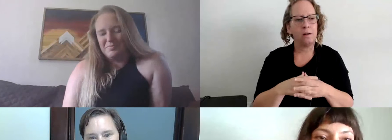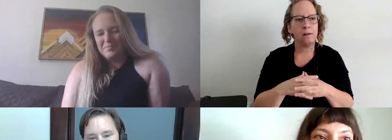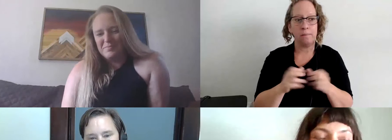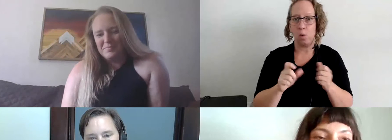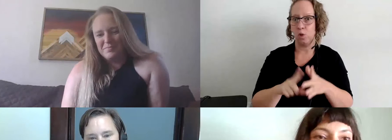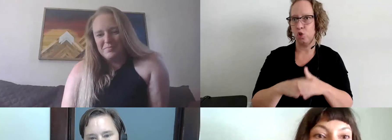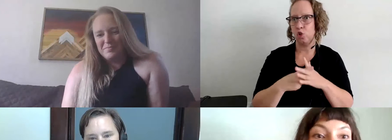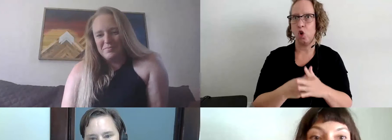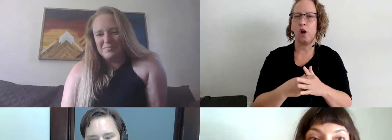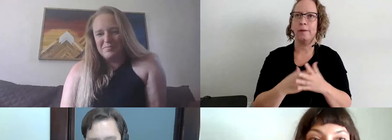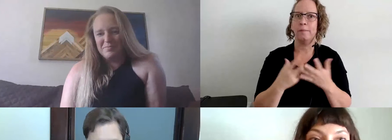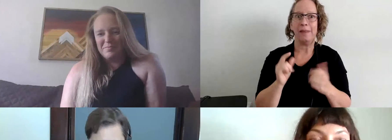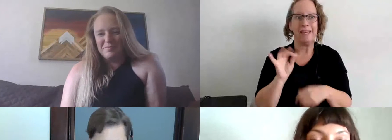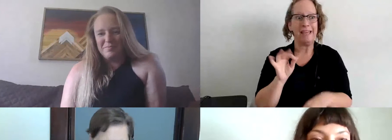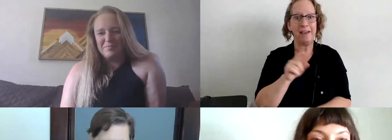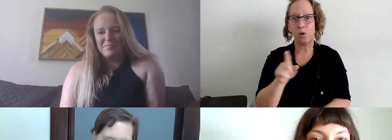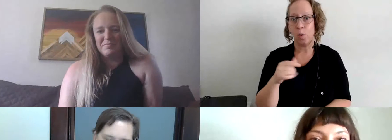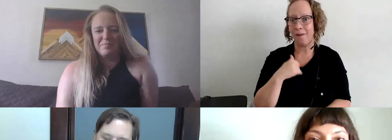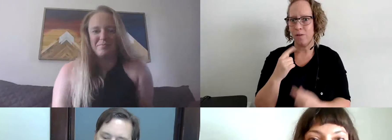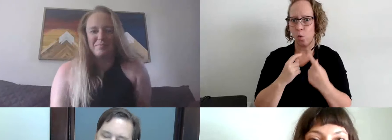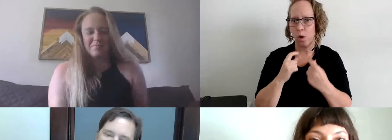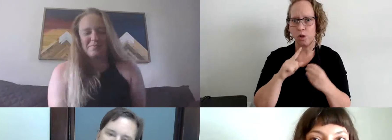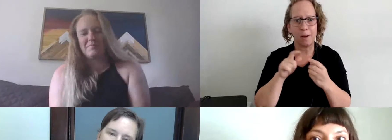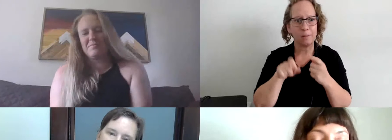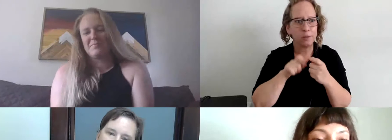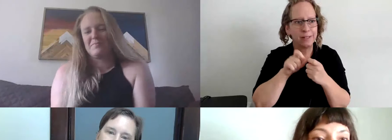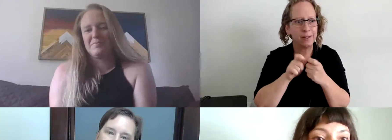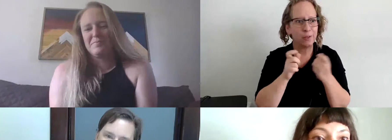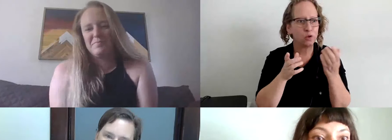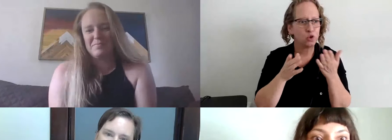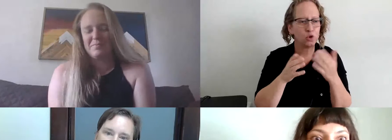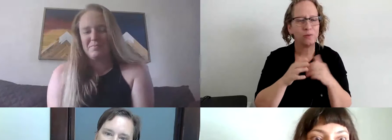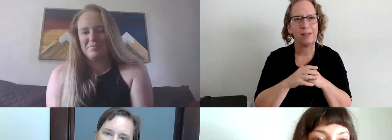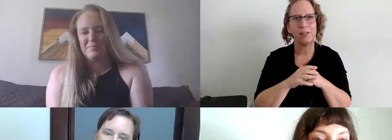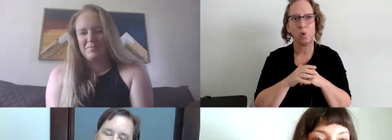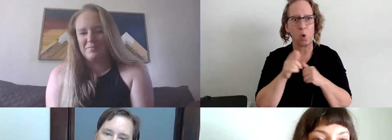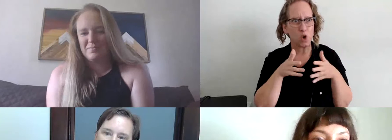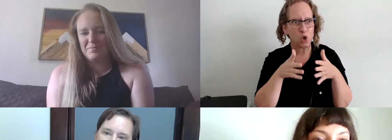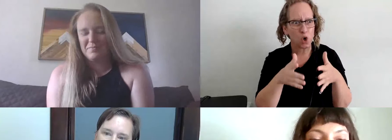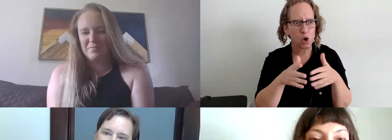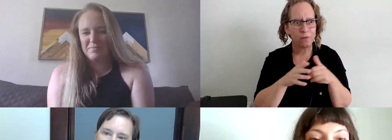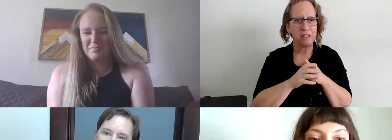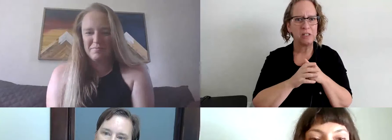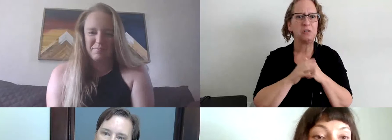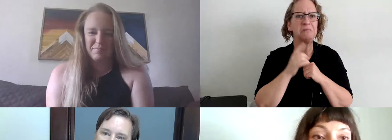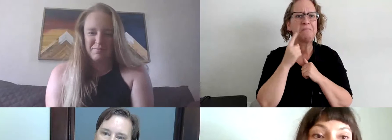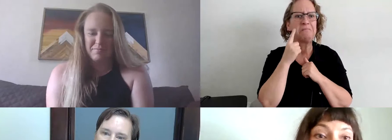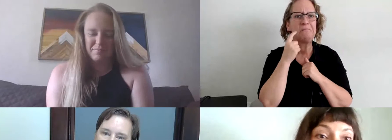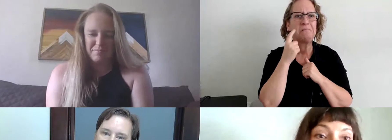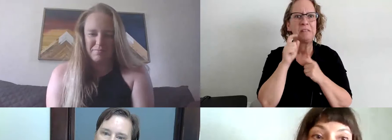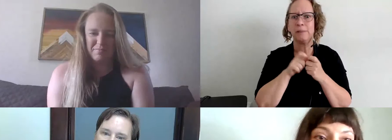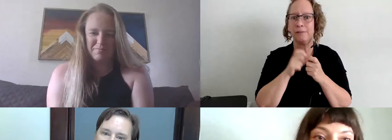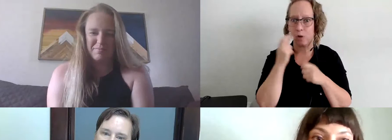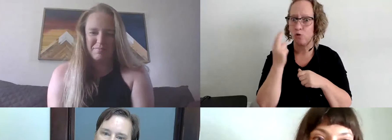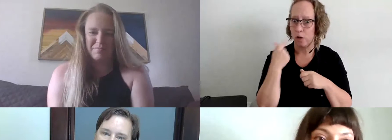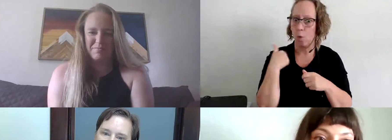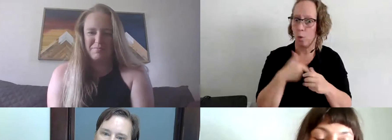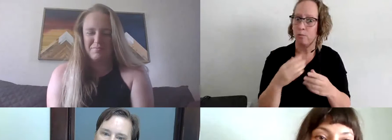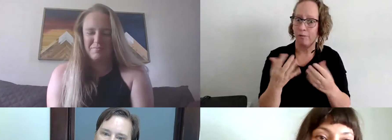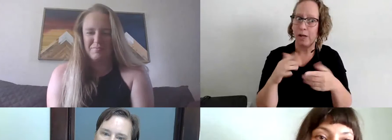would say if you have questions about a particular service or you're nervous for a specific reason, we